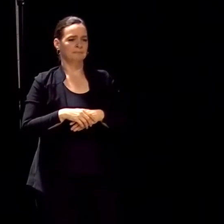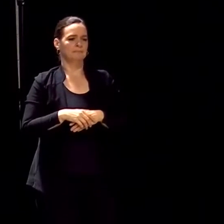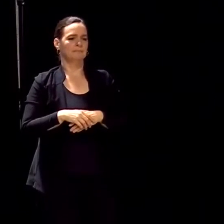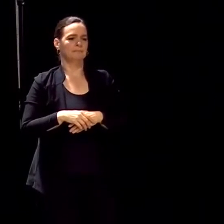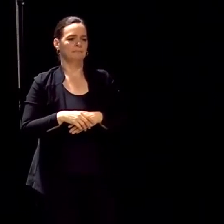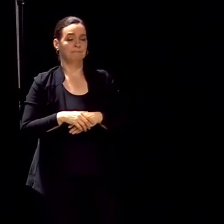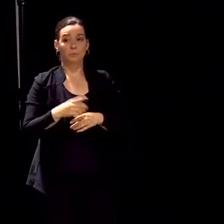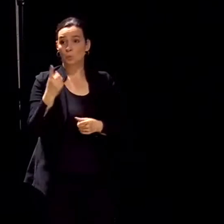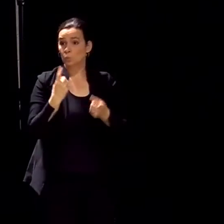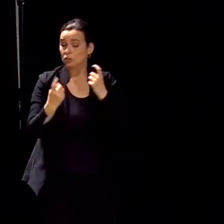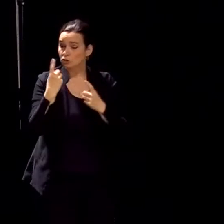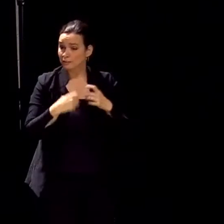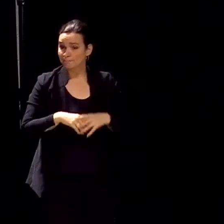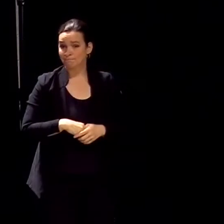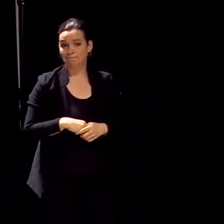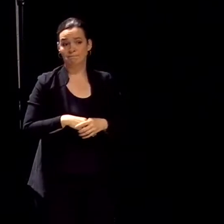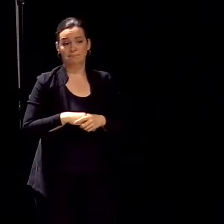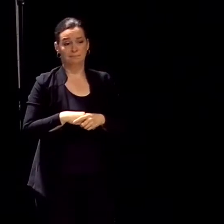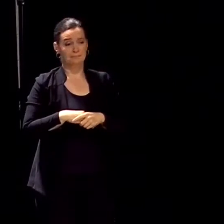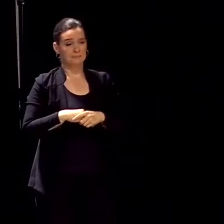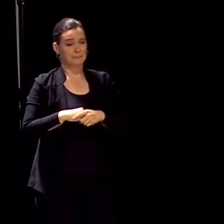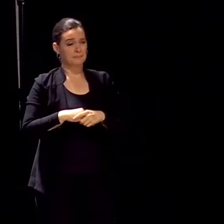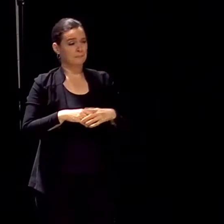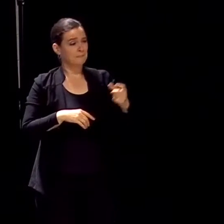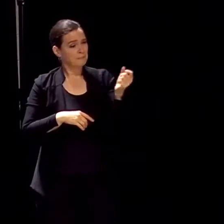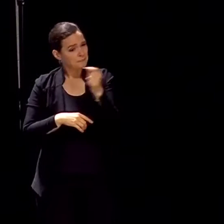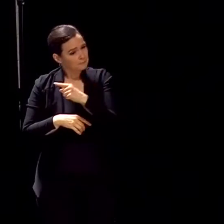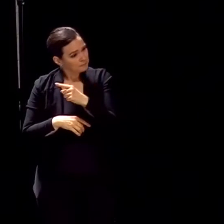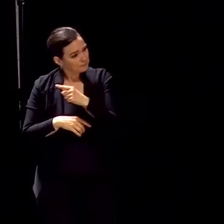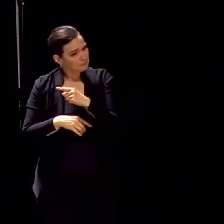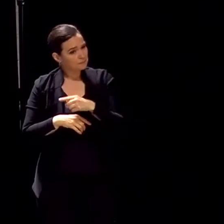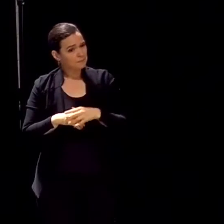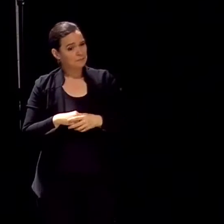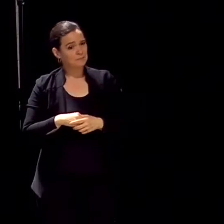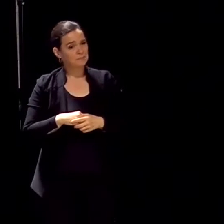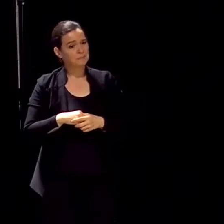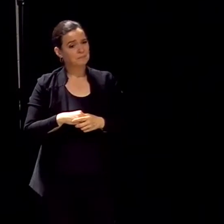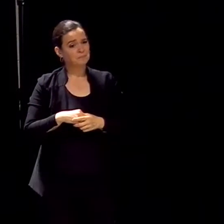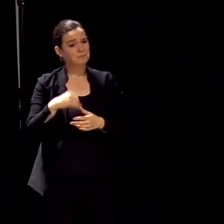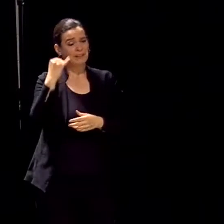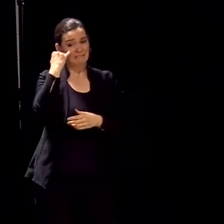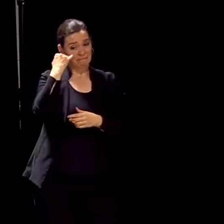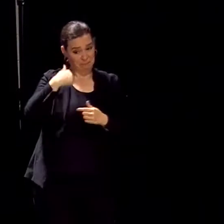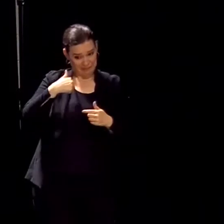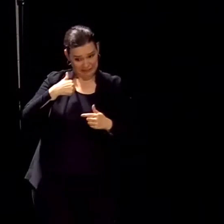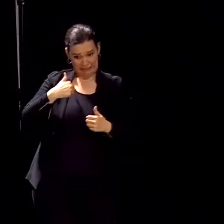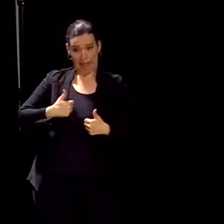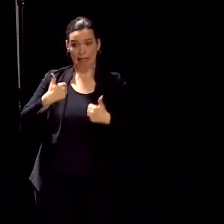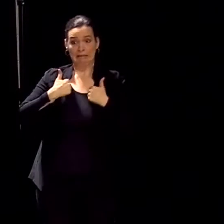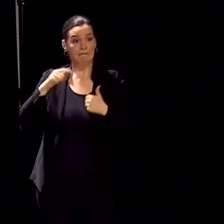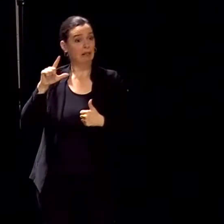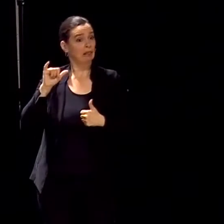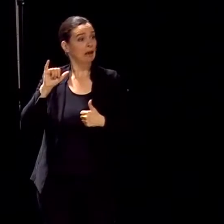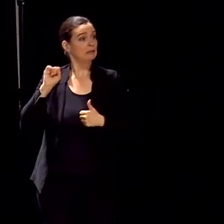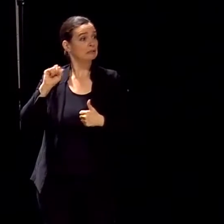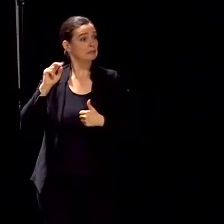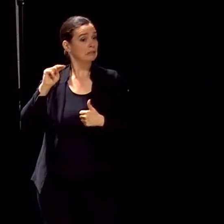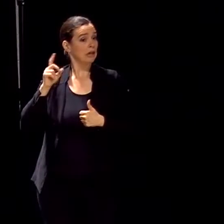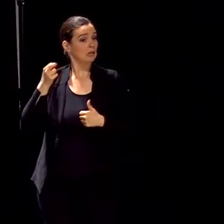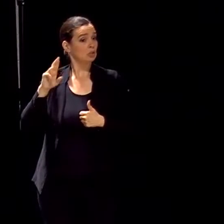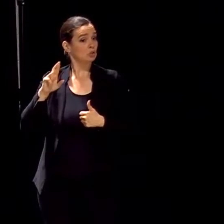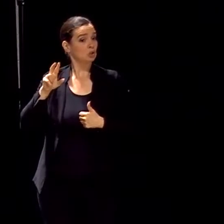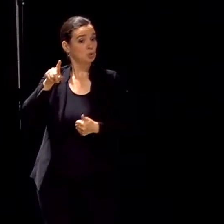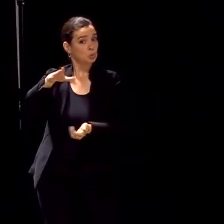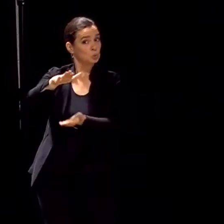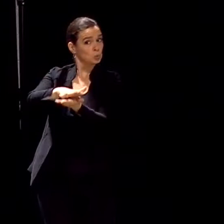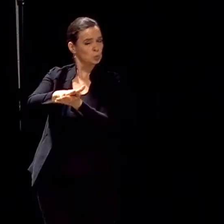Questions? So, walk through, if I live in the town of Lysander, leaving the school aside for